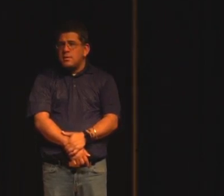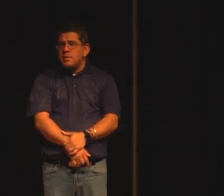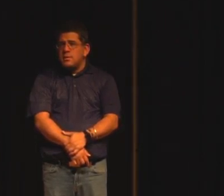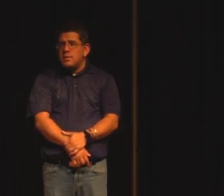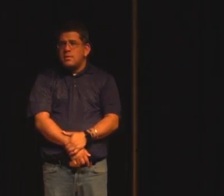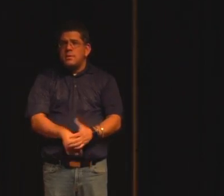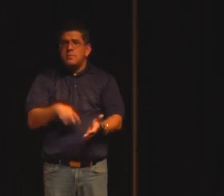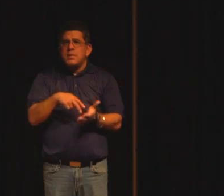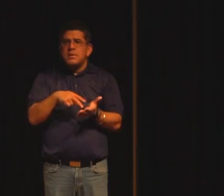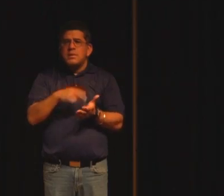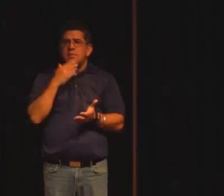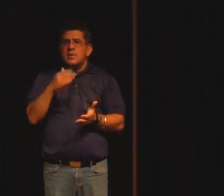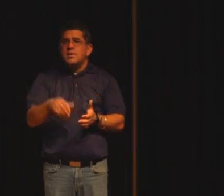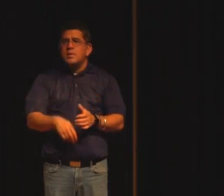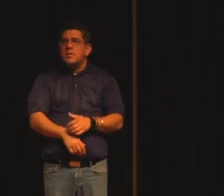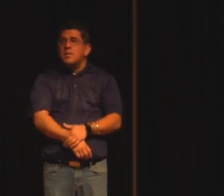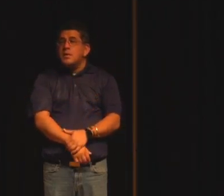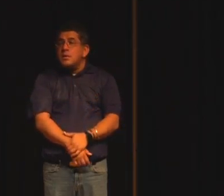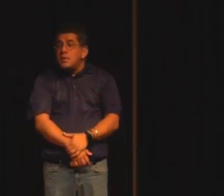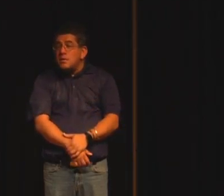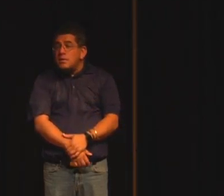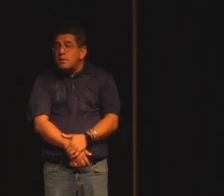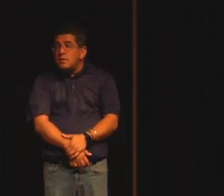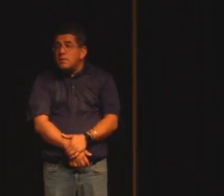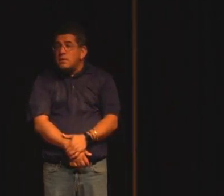Please stand up. Thank you.